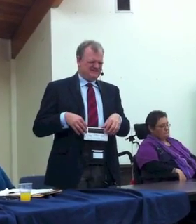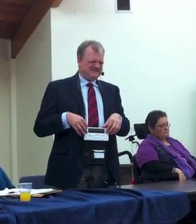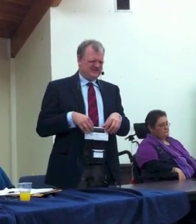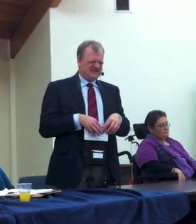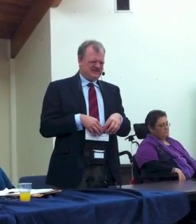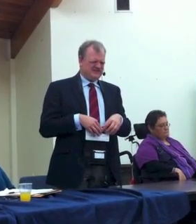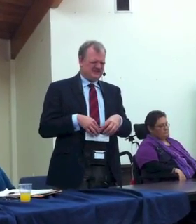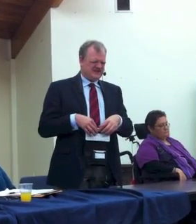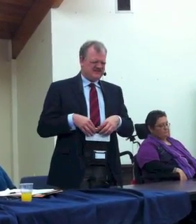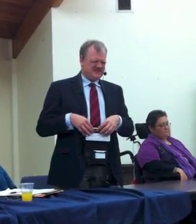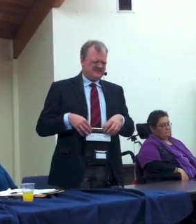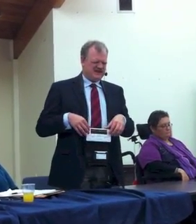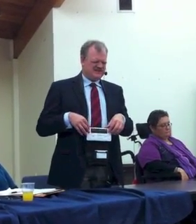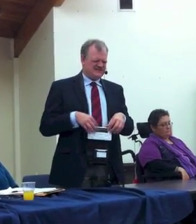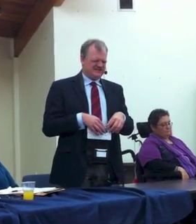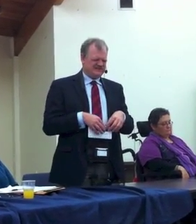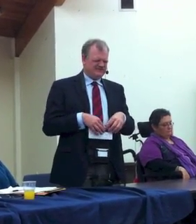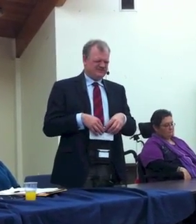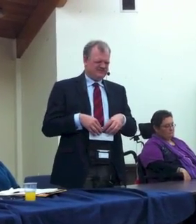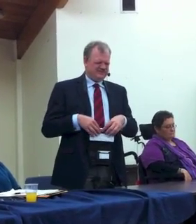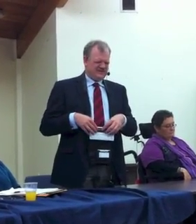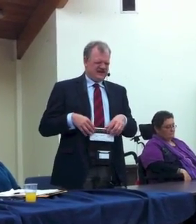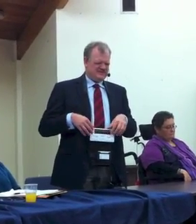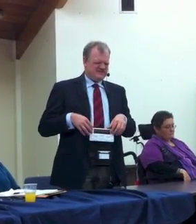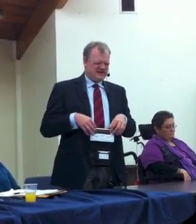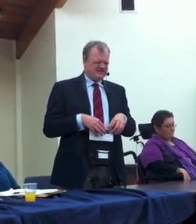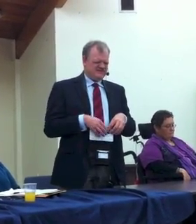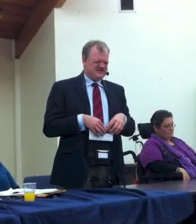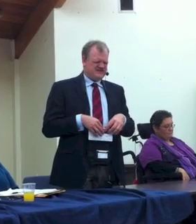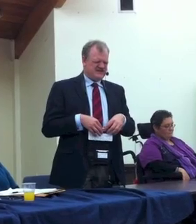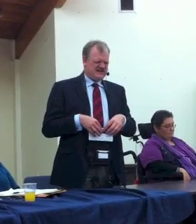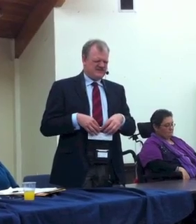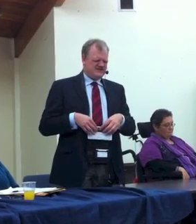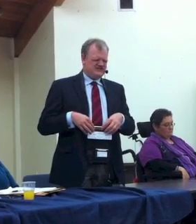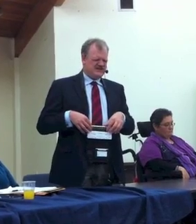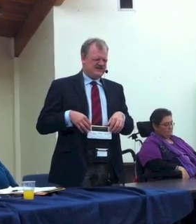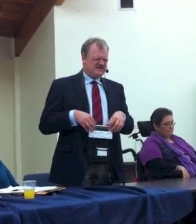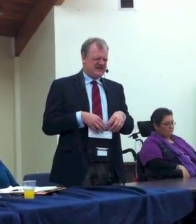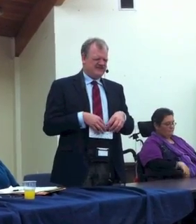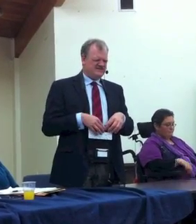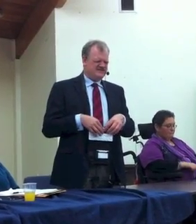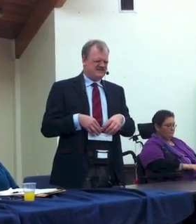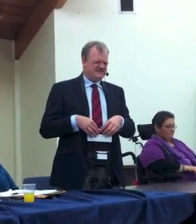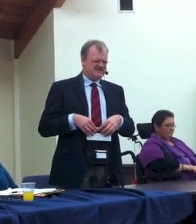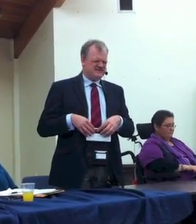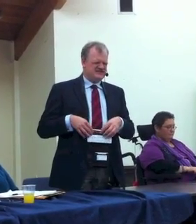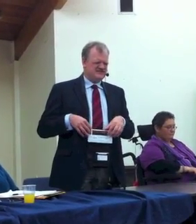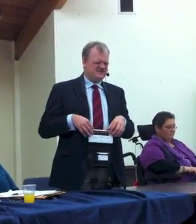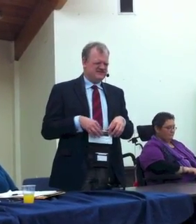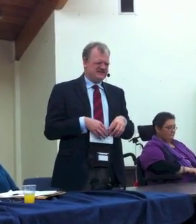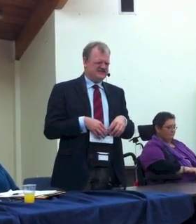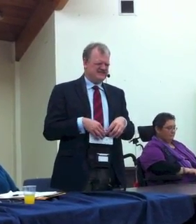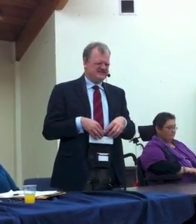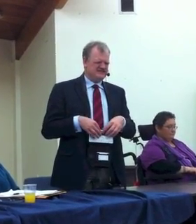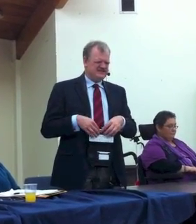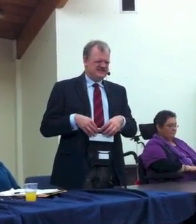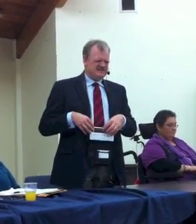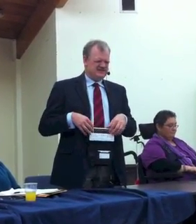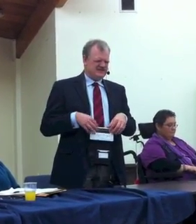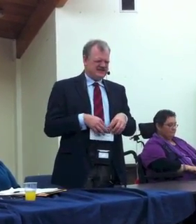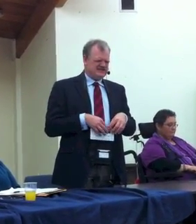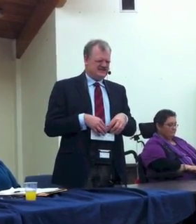qualified lawyer, although I'm not currently practicing, I'm aware of just how much our adversarial system of